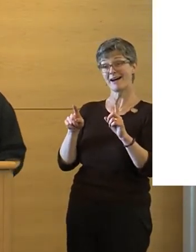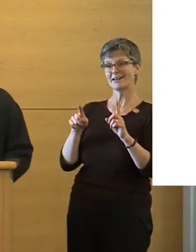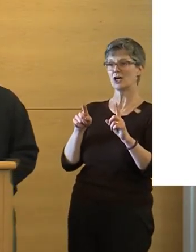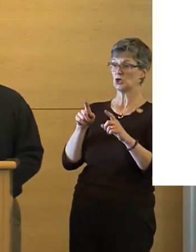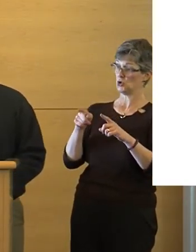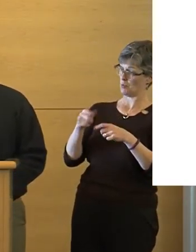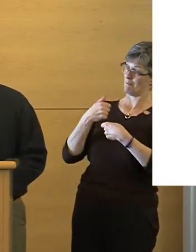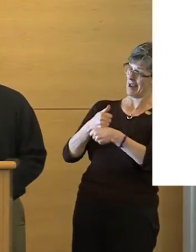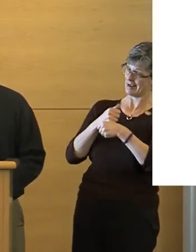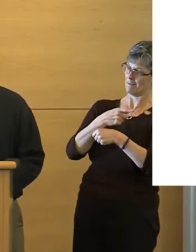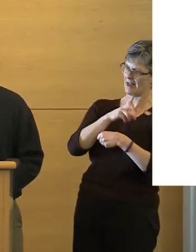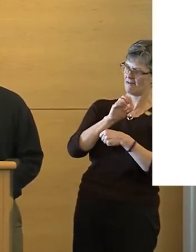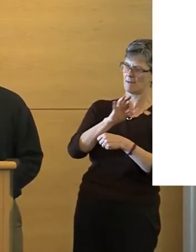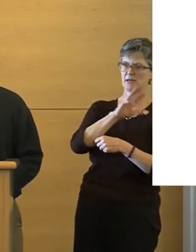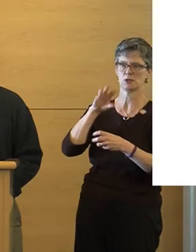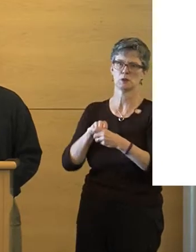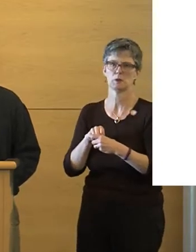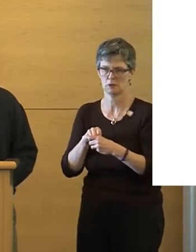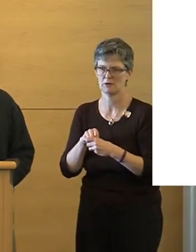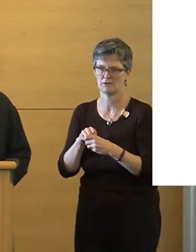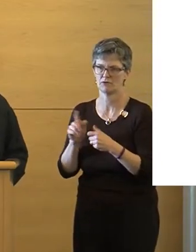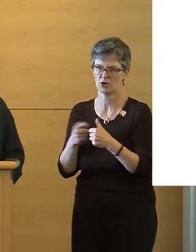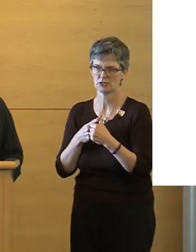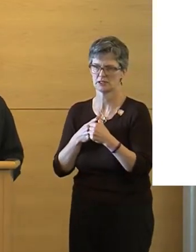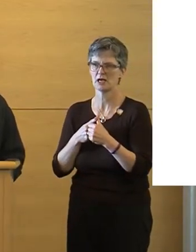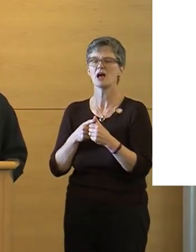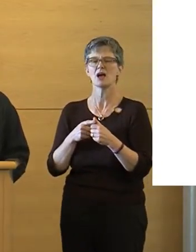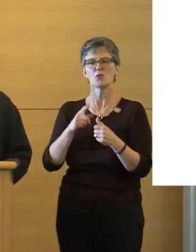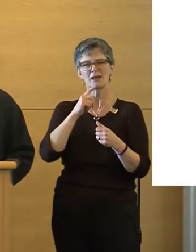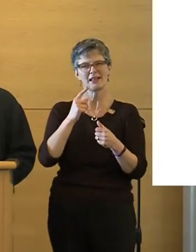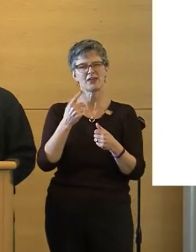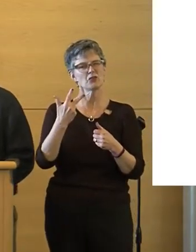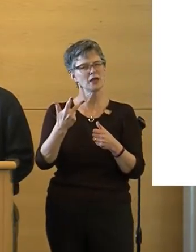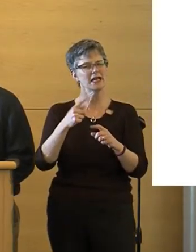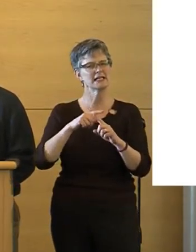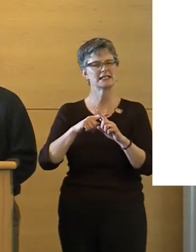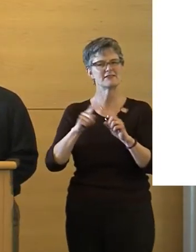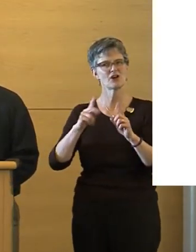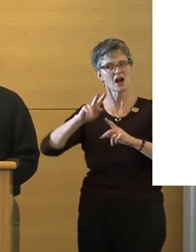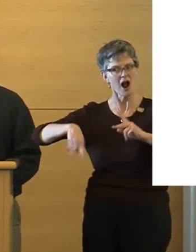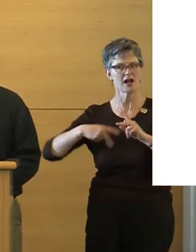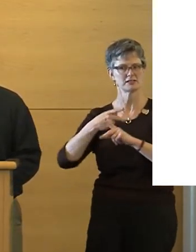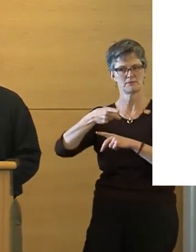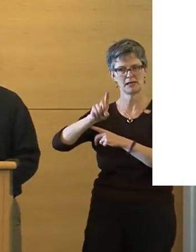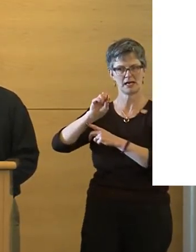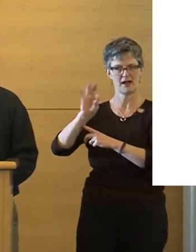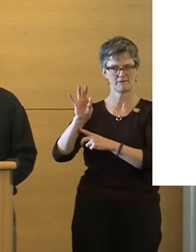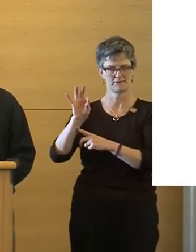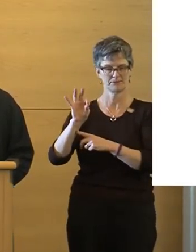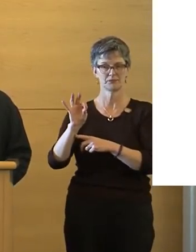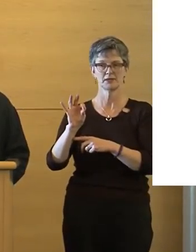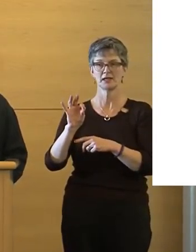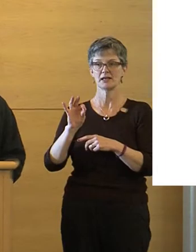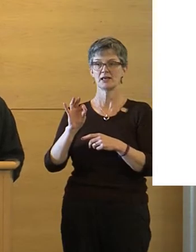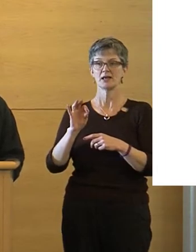to images and all of that. You can do almost everything with a PDF that you can do with a web